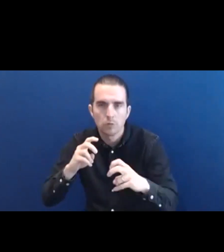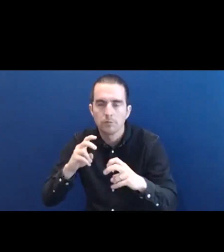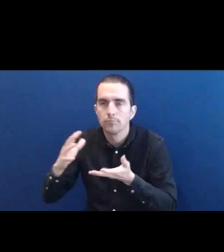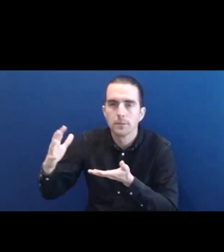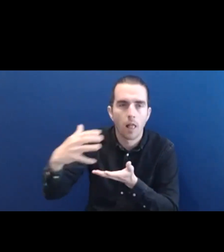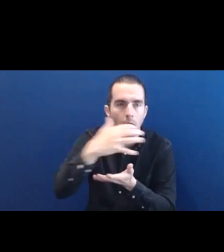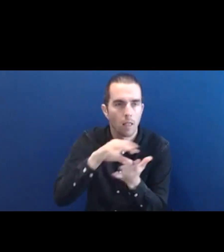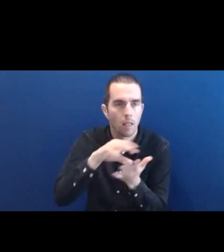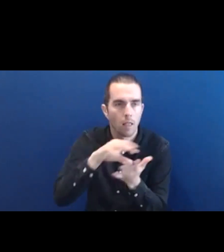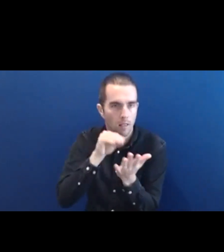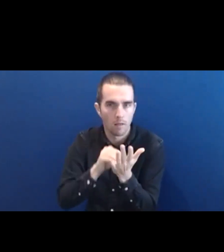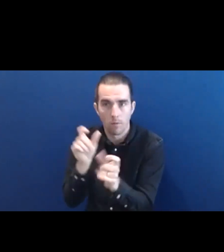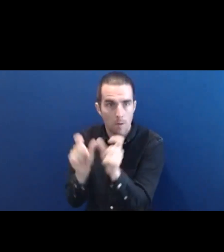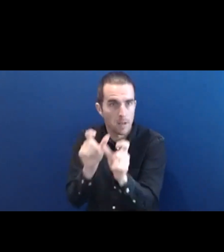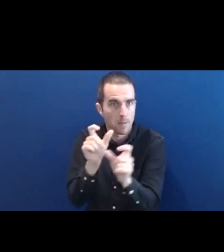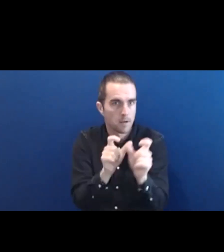Many thanks.